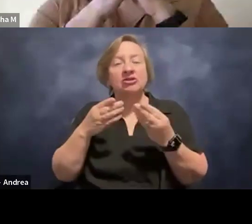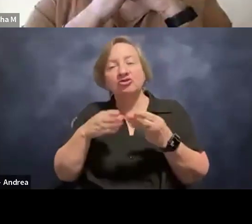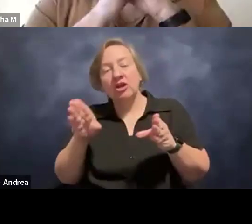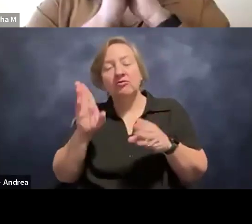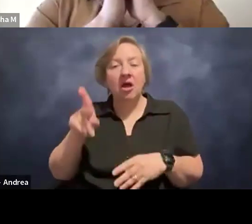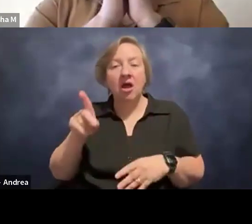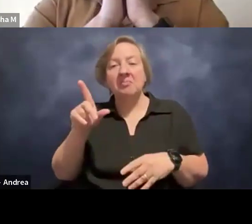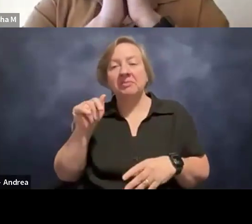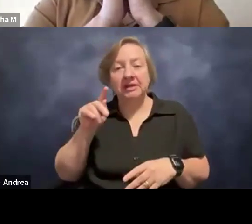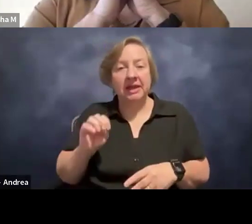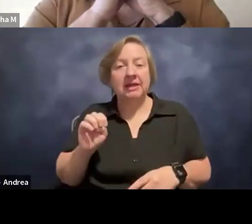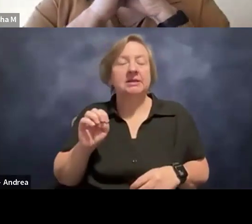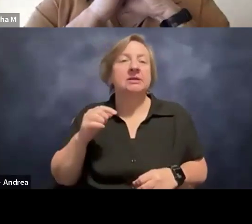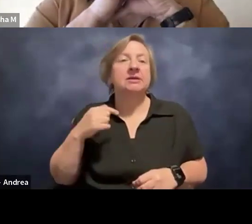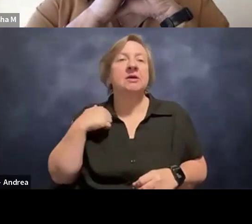We have,